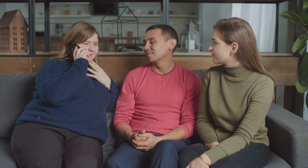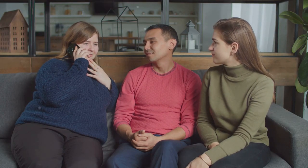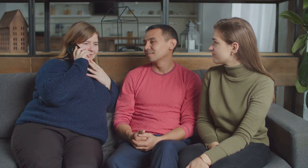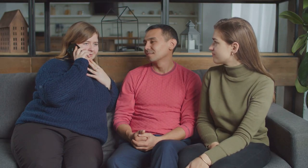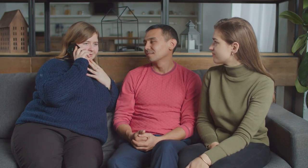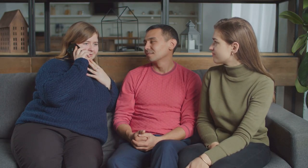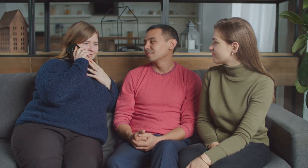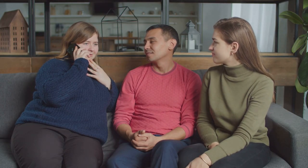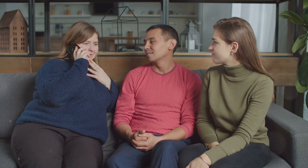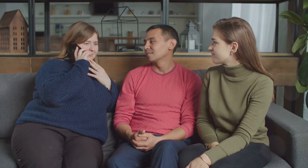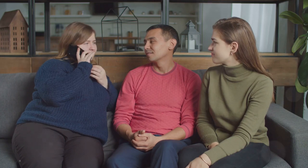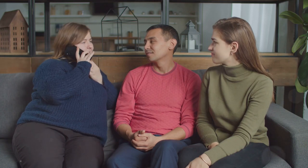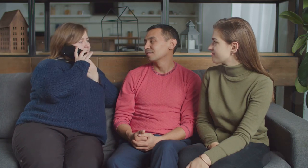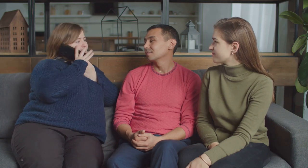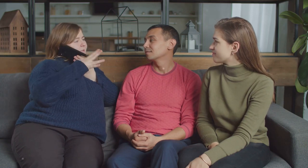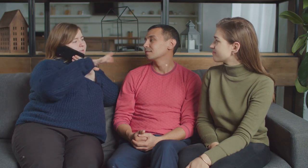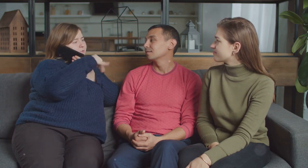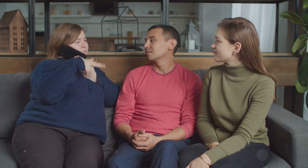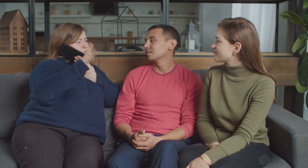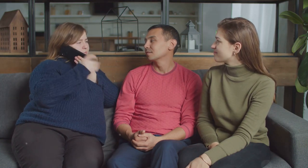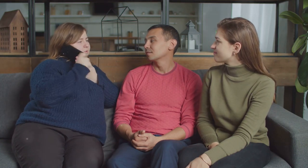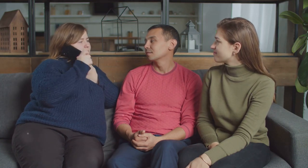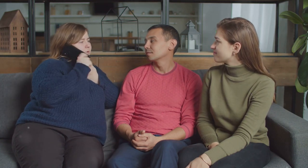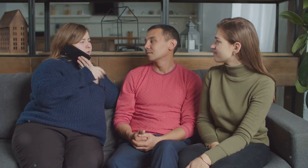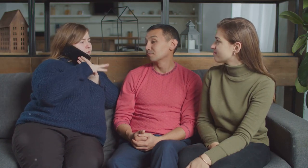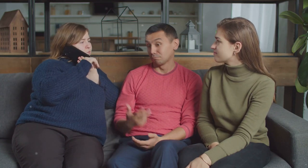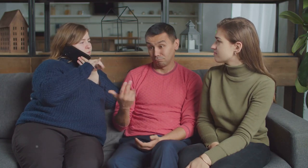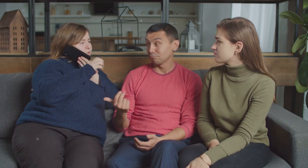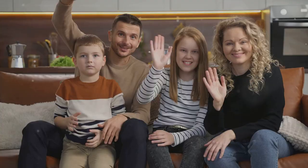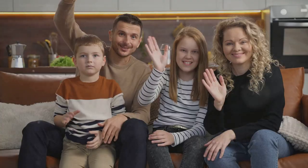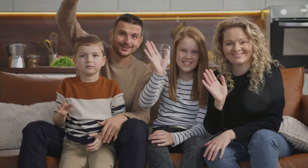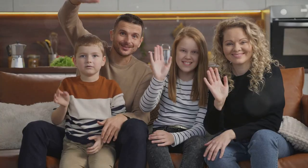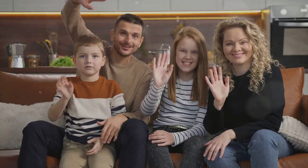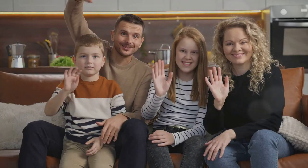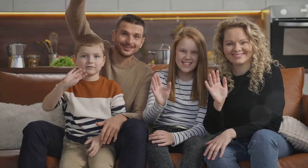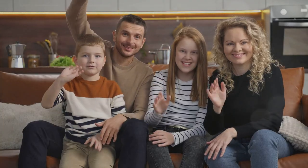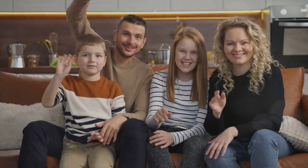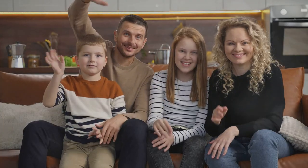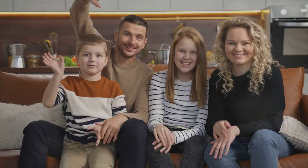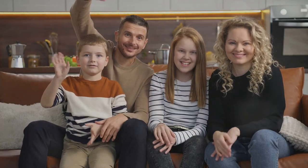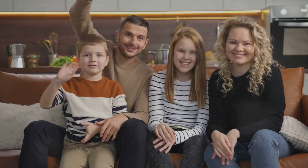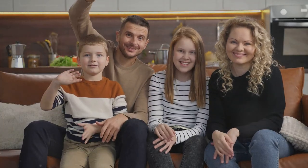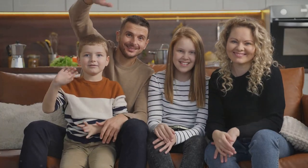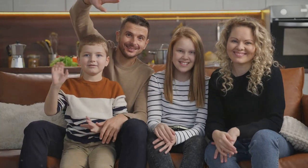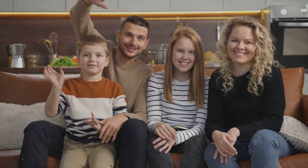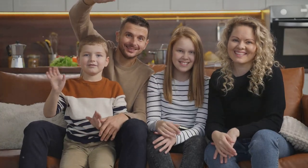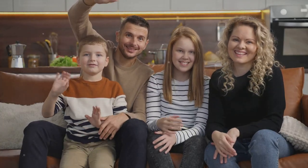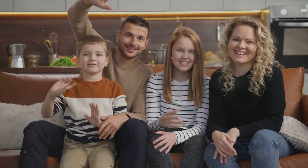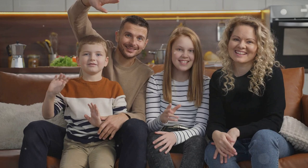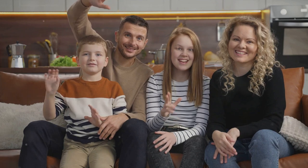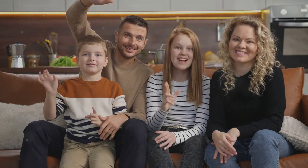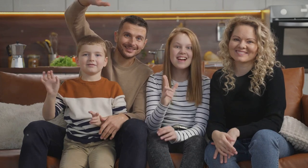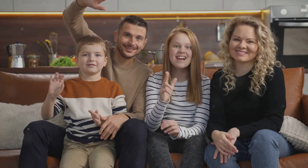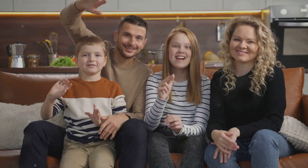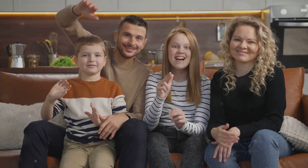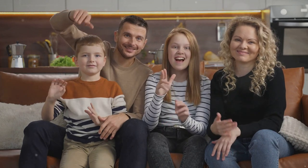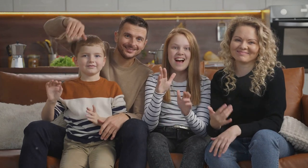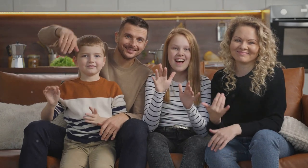recognition of the crucial role Deaf individuals play. They are not just receivers of information, but linguistic and cultural gatekeepers,